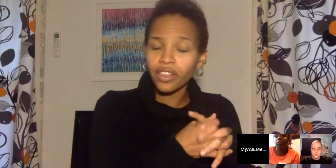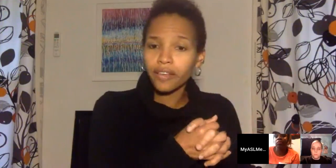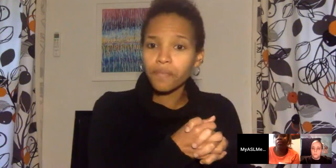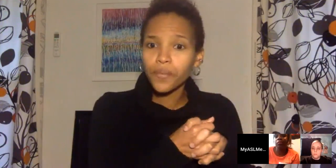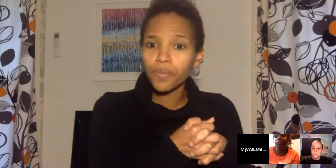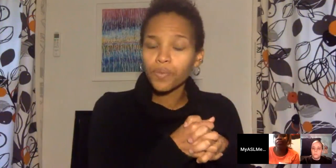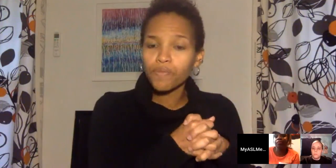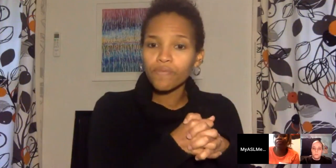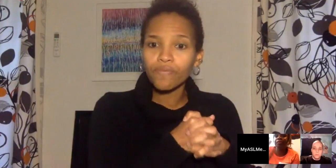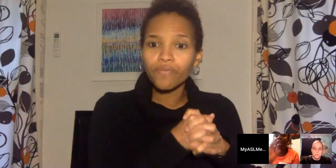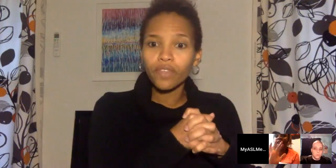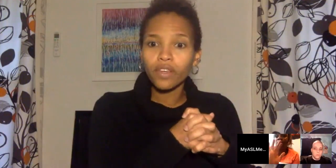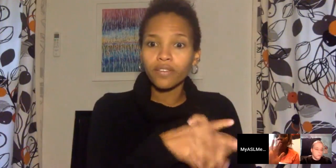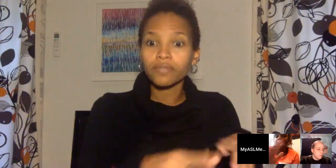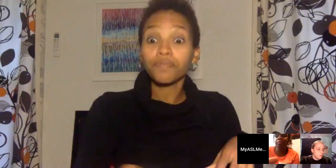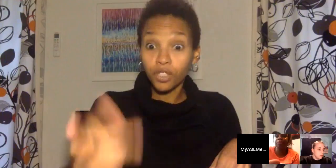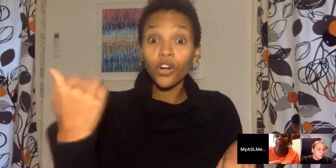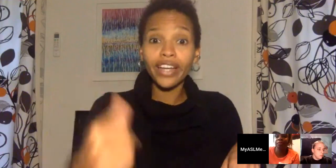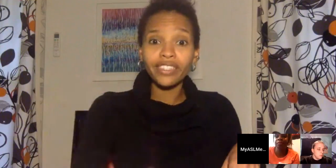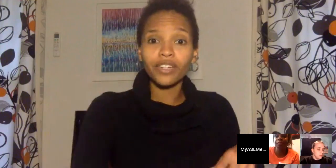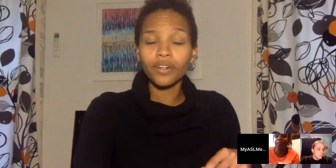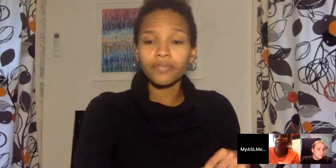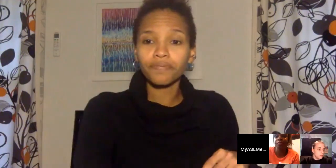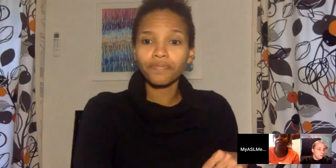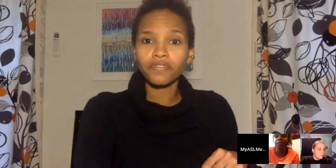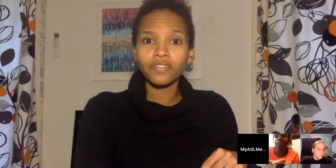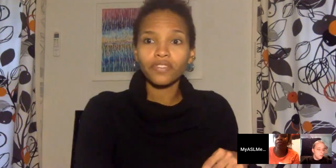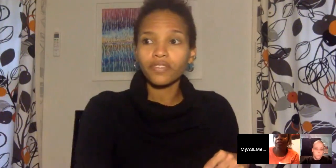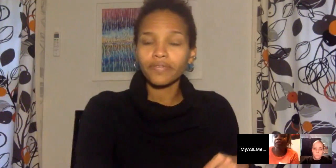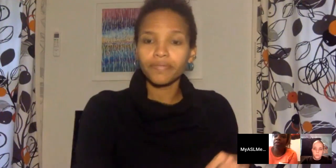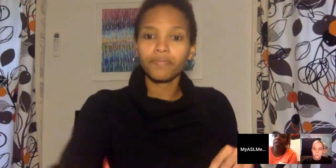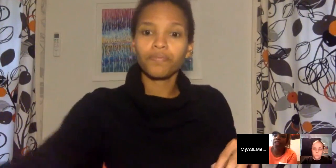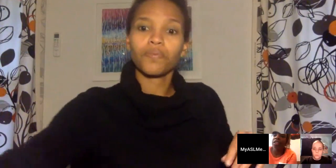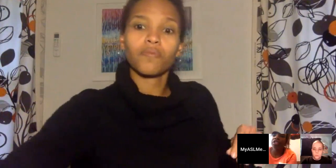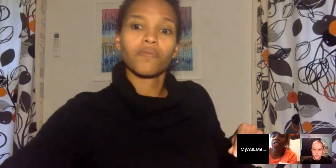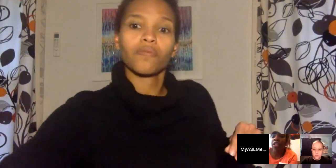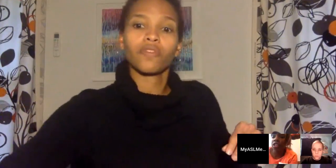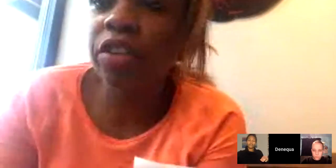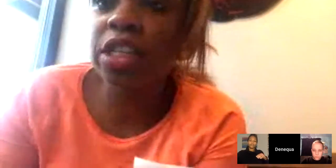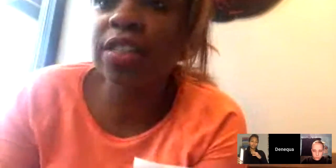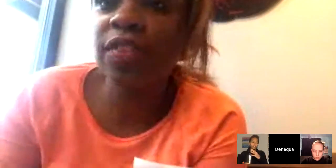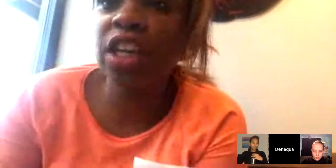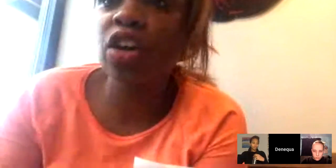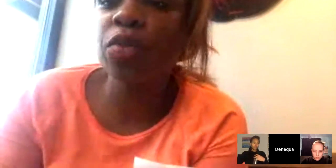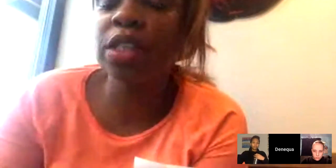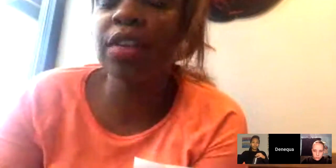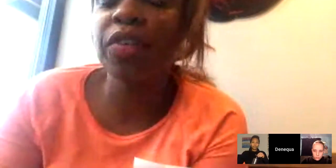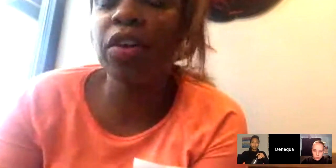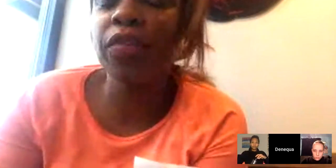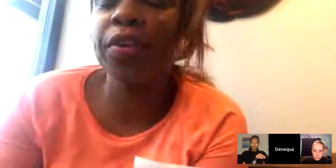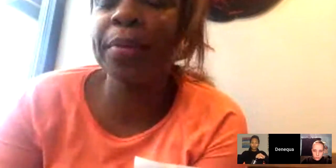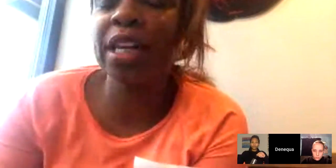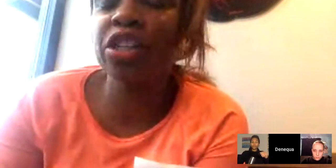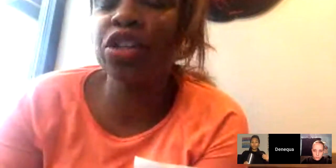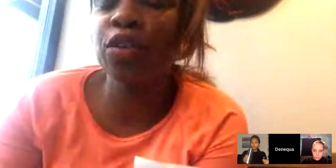anything? Go ahead, Daniqua. Just in general, this video was difficult for me